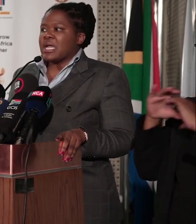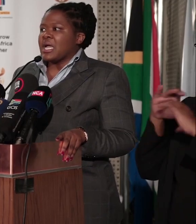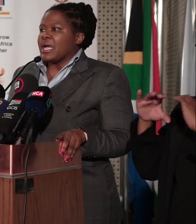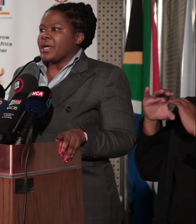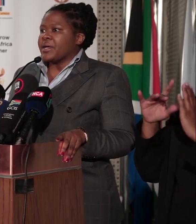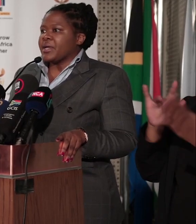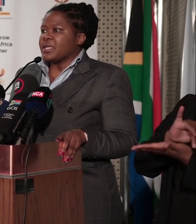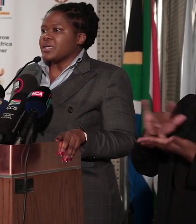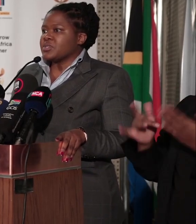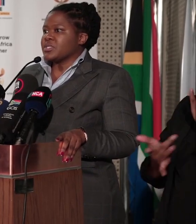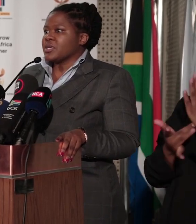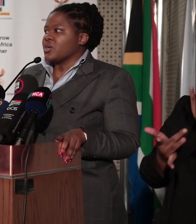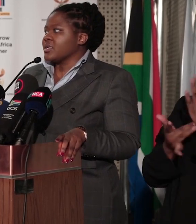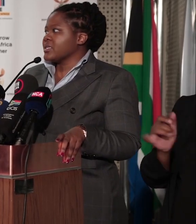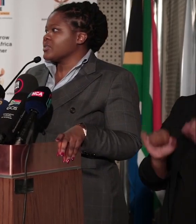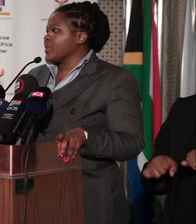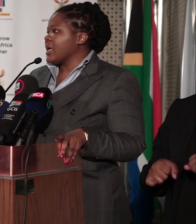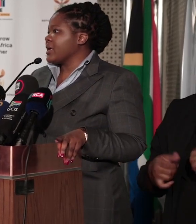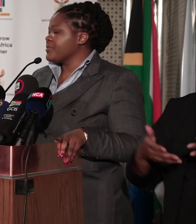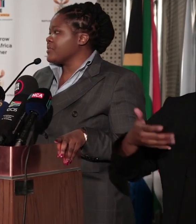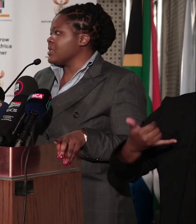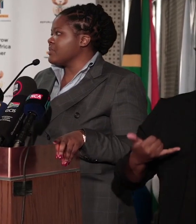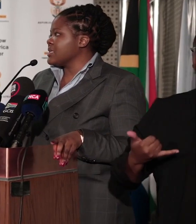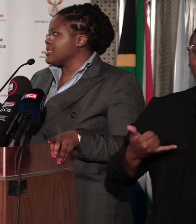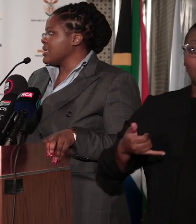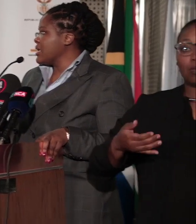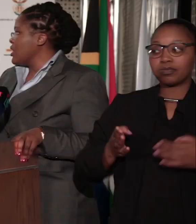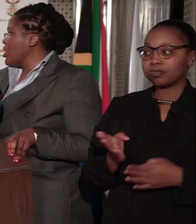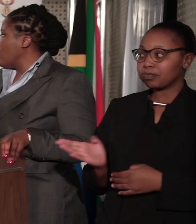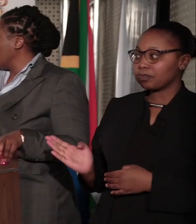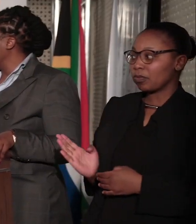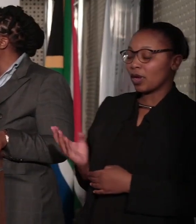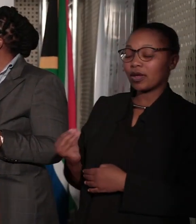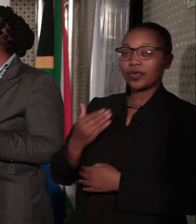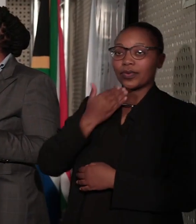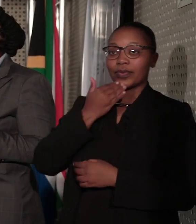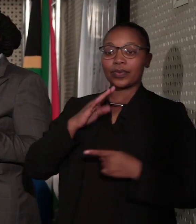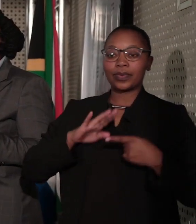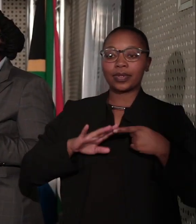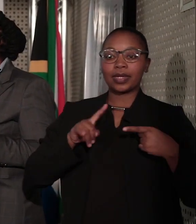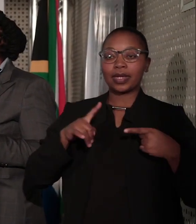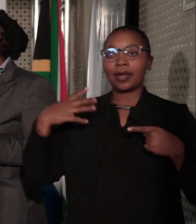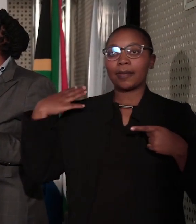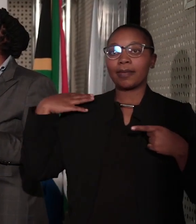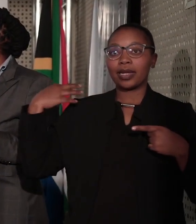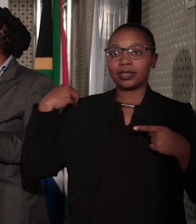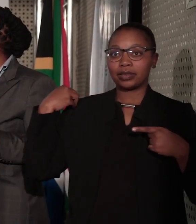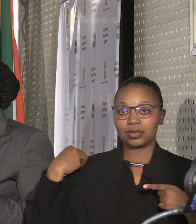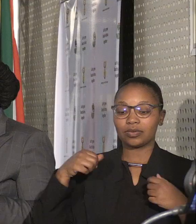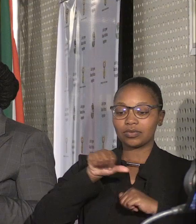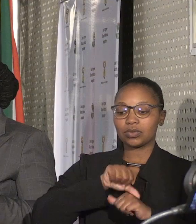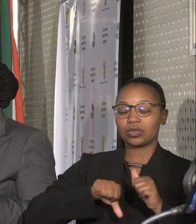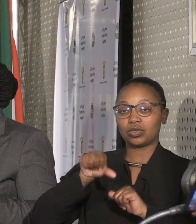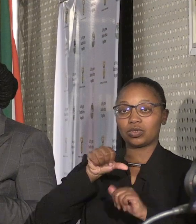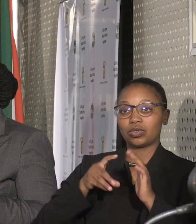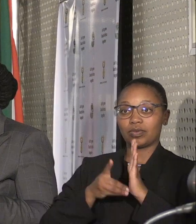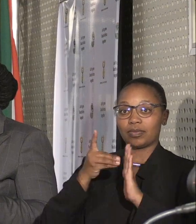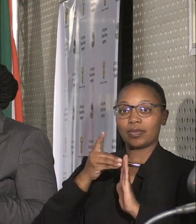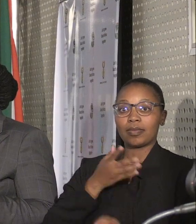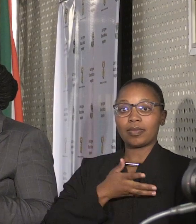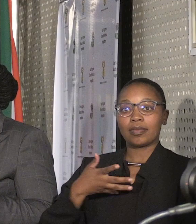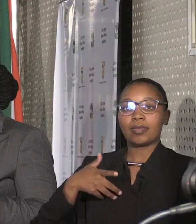Technologies. Here today, colleagues, we have the Minister of Social Development, Ms. Lindy